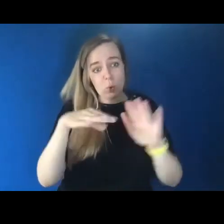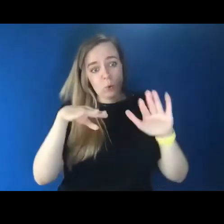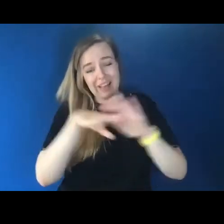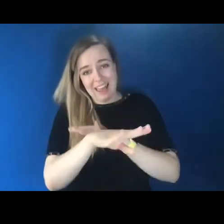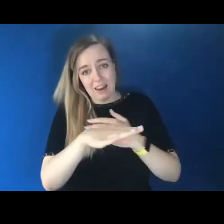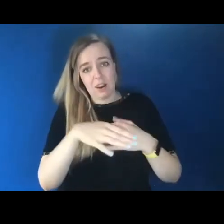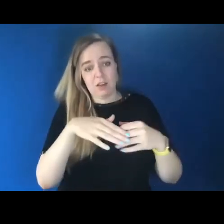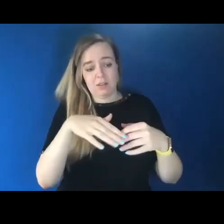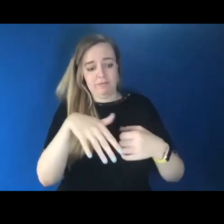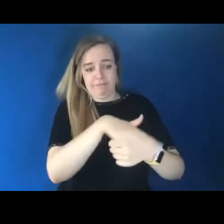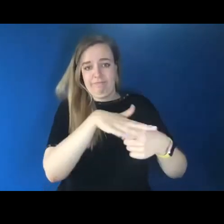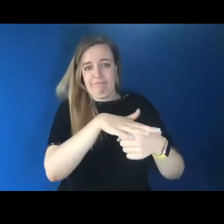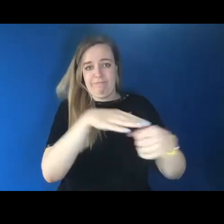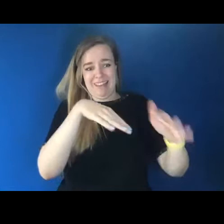were